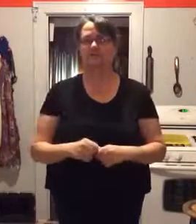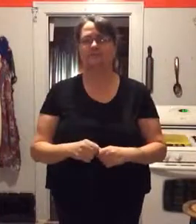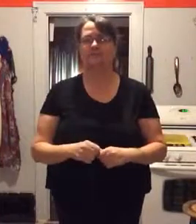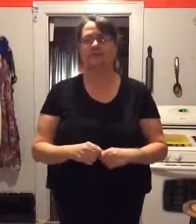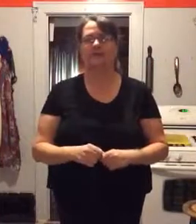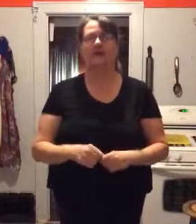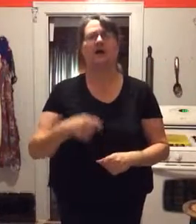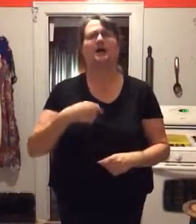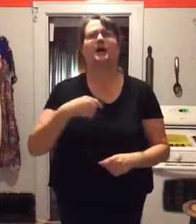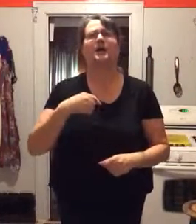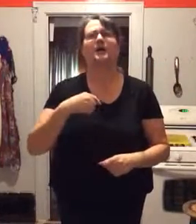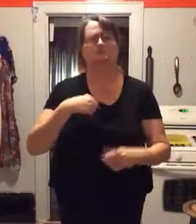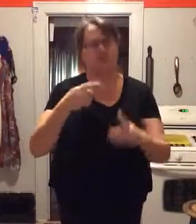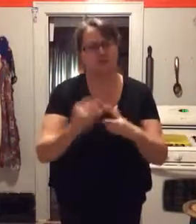to yourself.